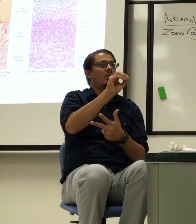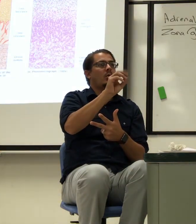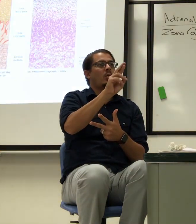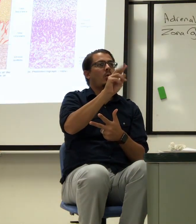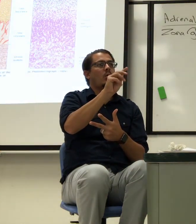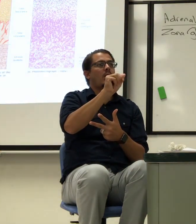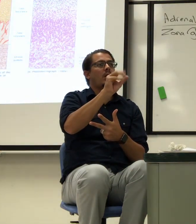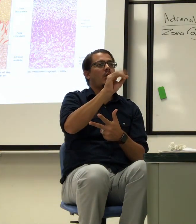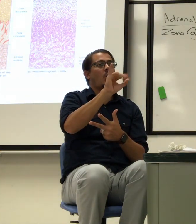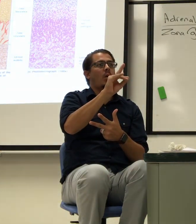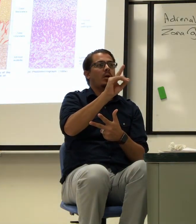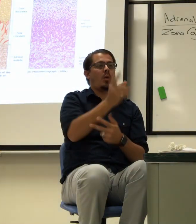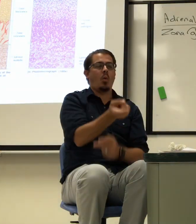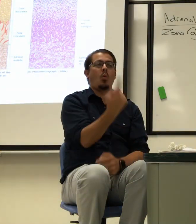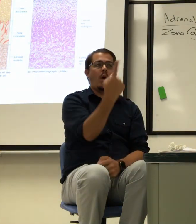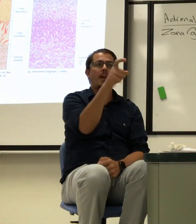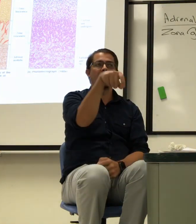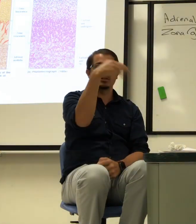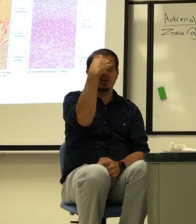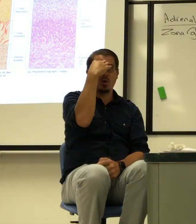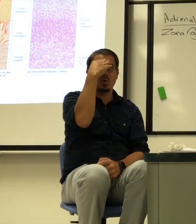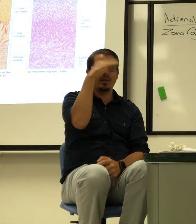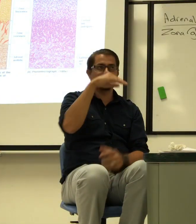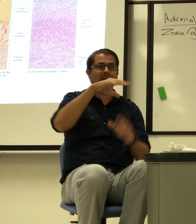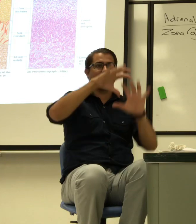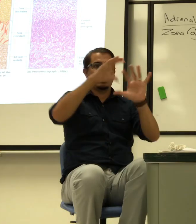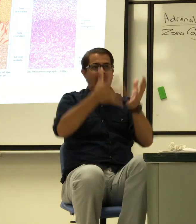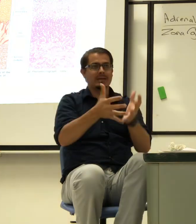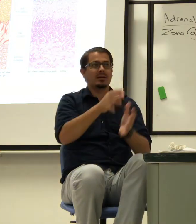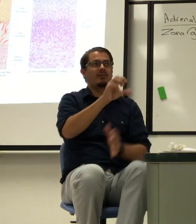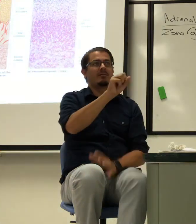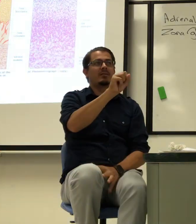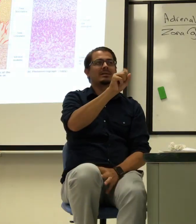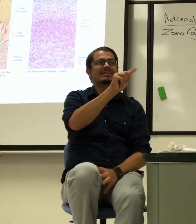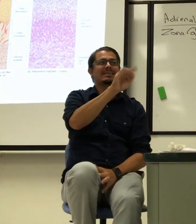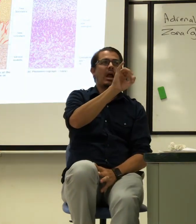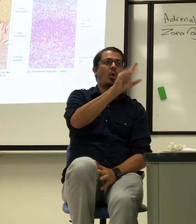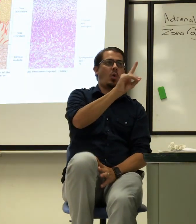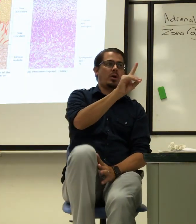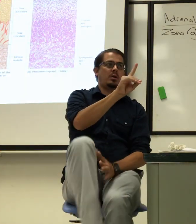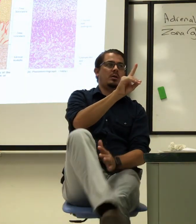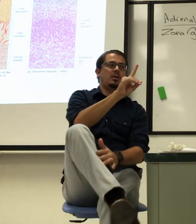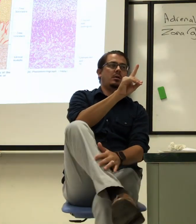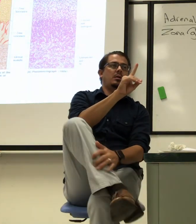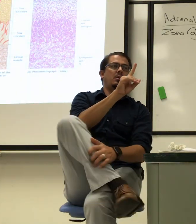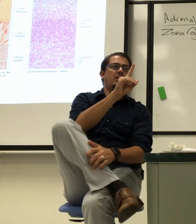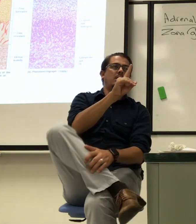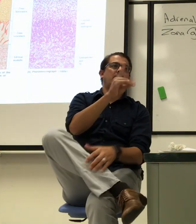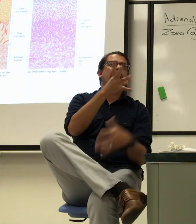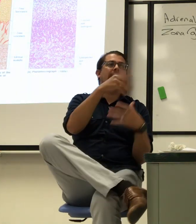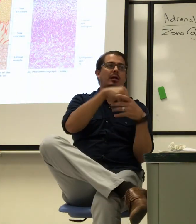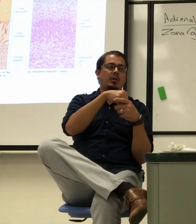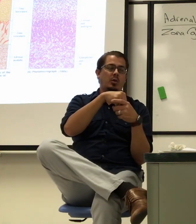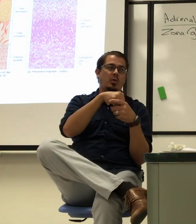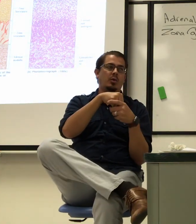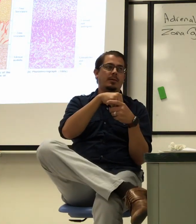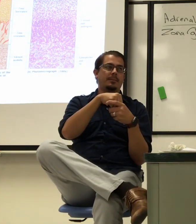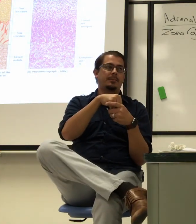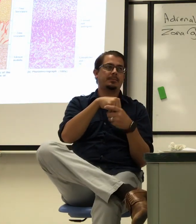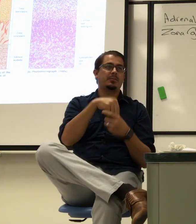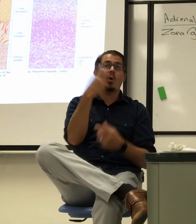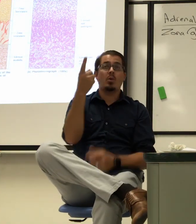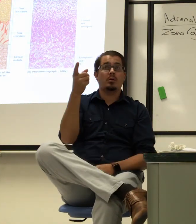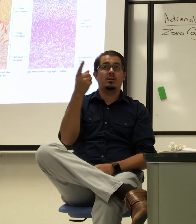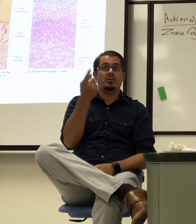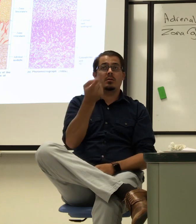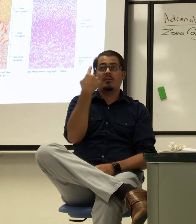corticoids. There's one you got to know. This is a class of steroid hormones. Mineral corticoids include, the only one you got